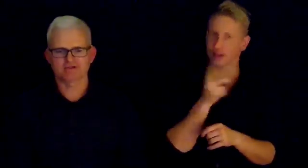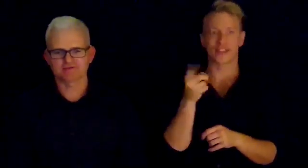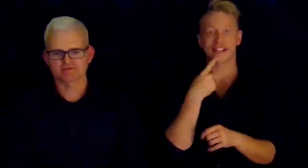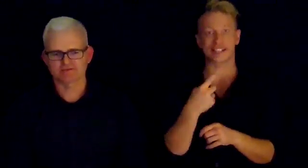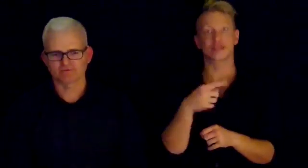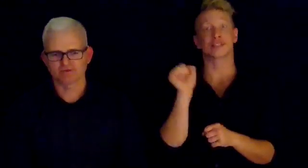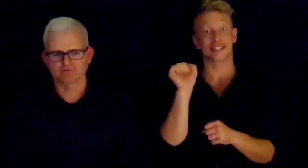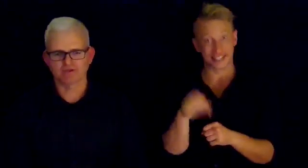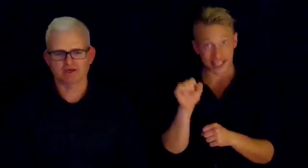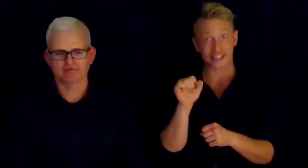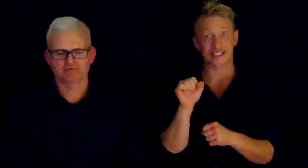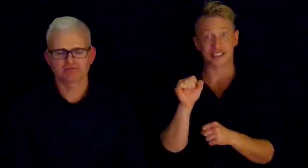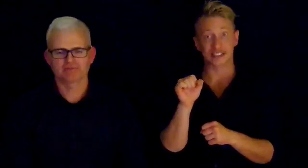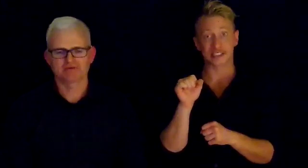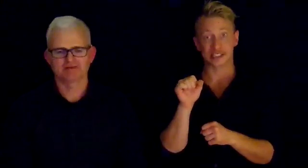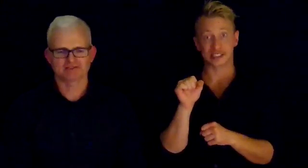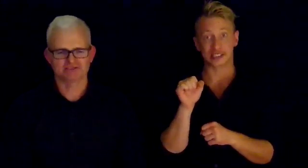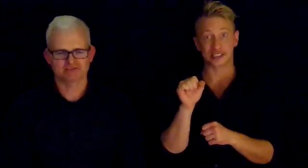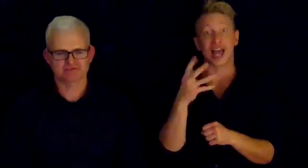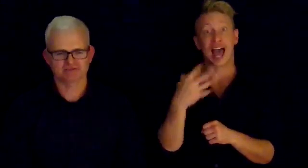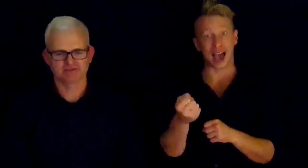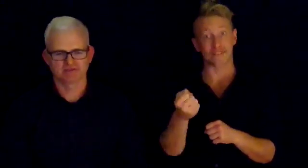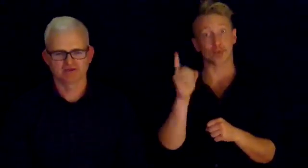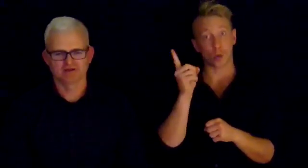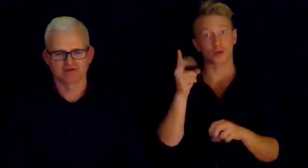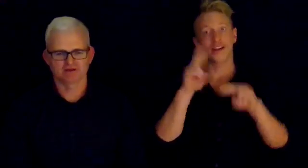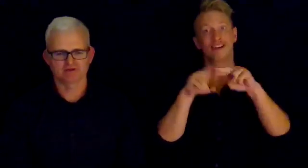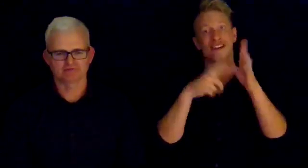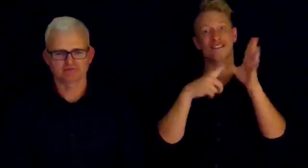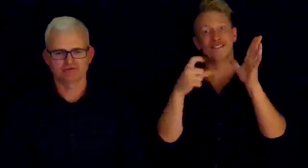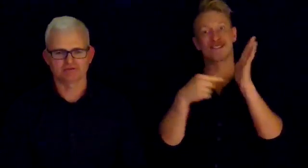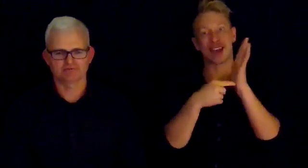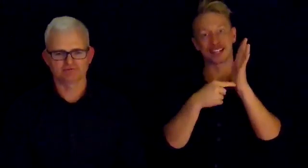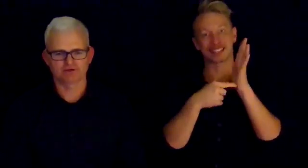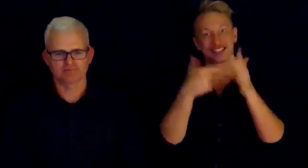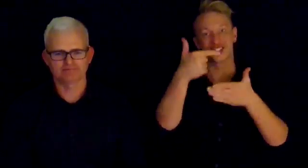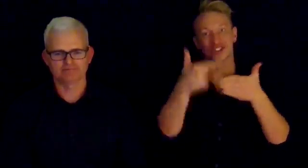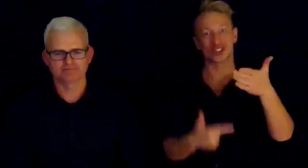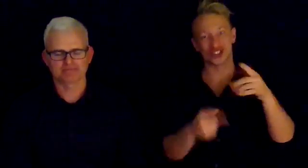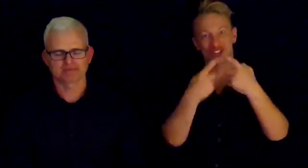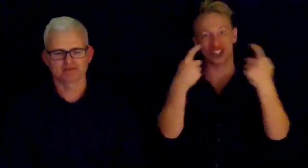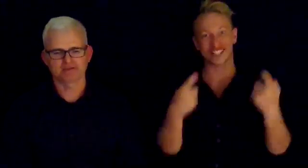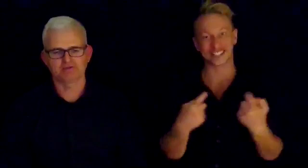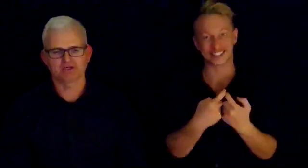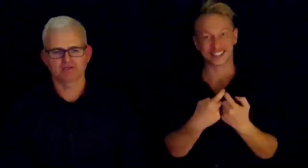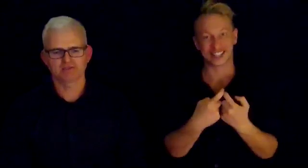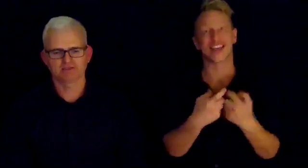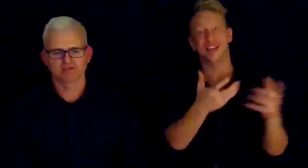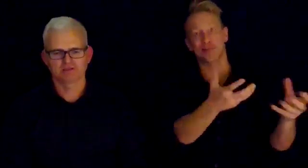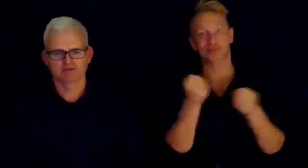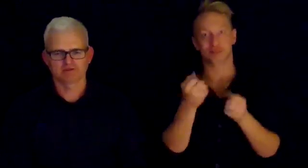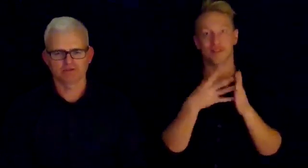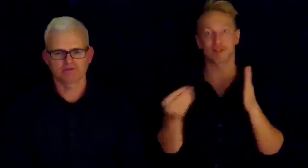they said yes. We have fact sheets that they received from